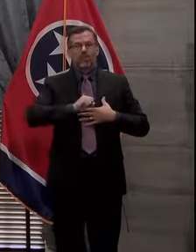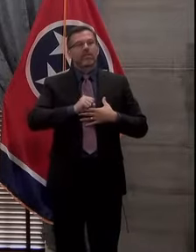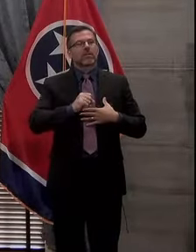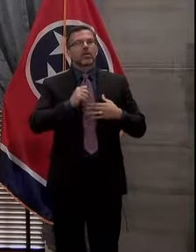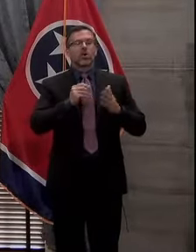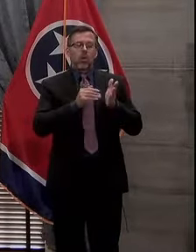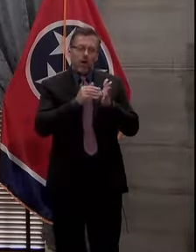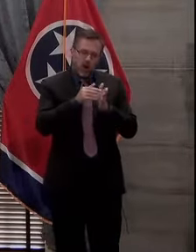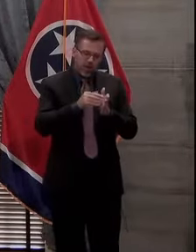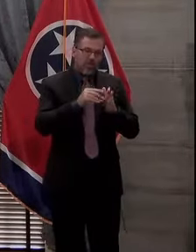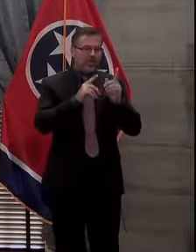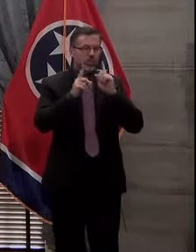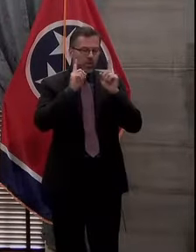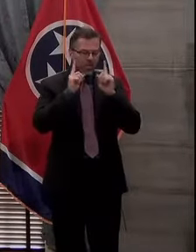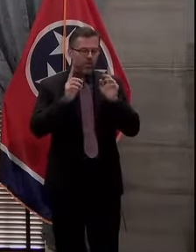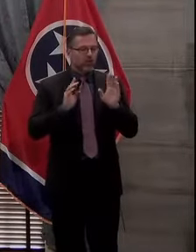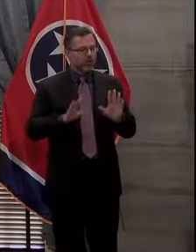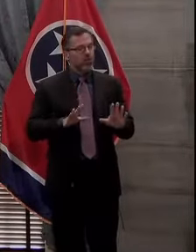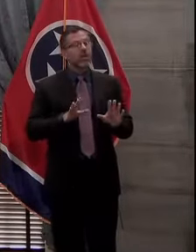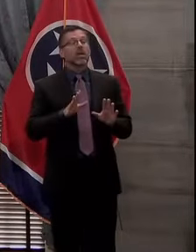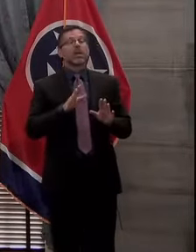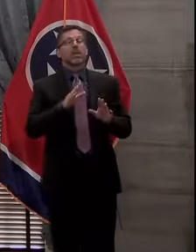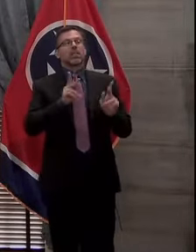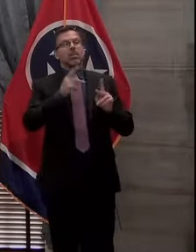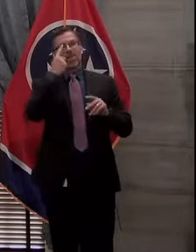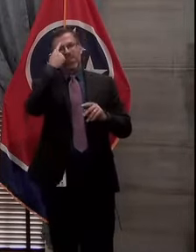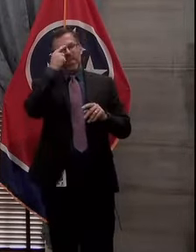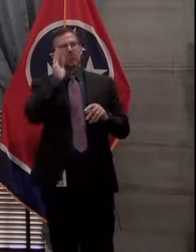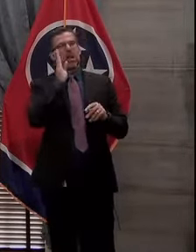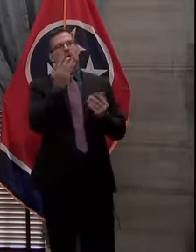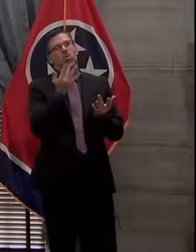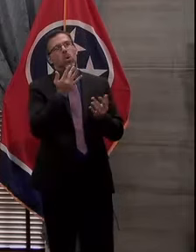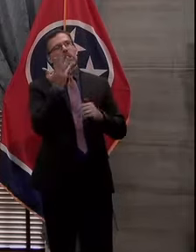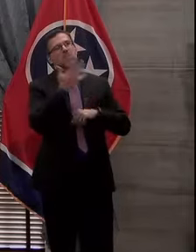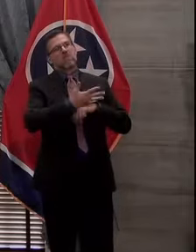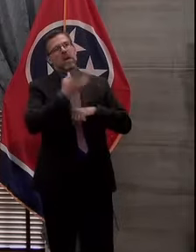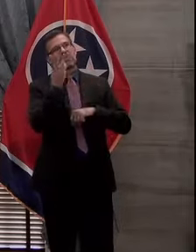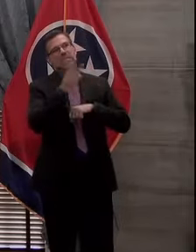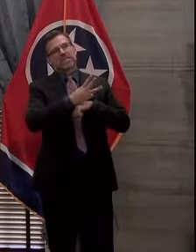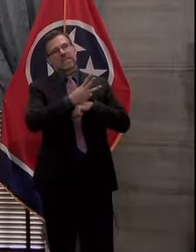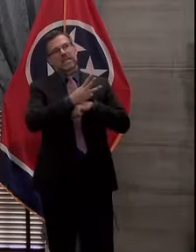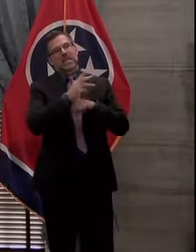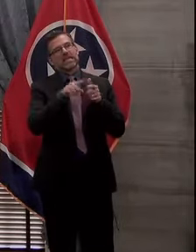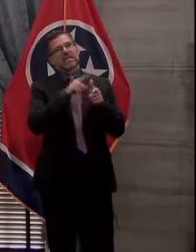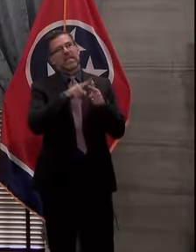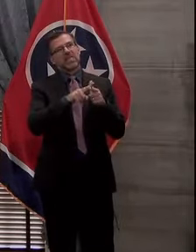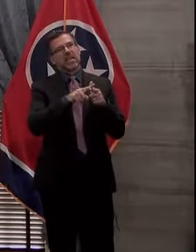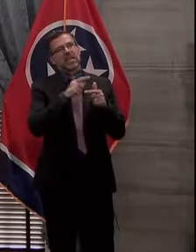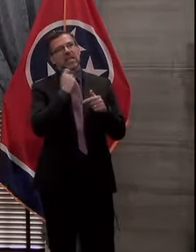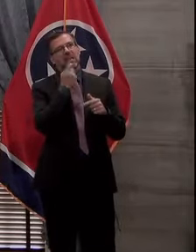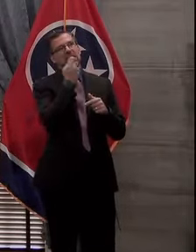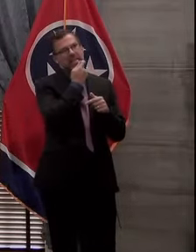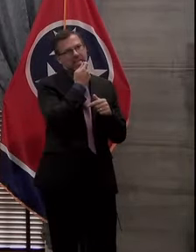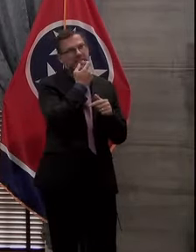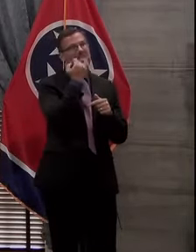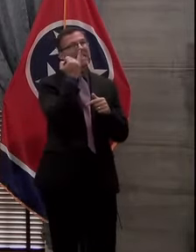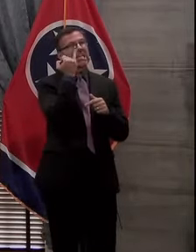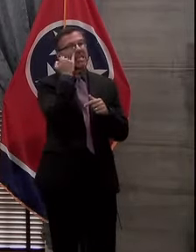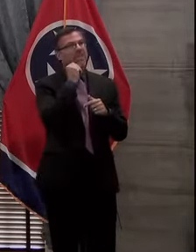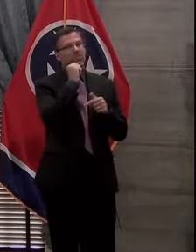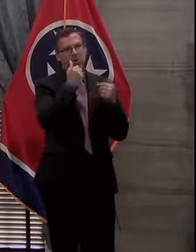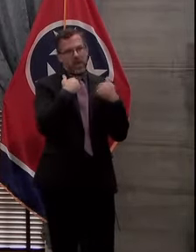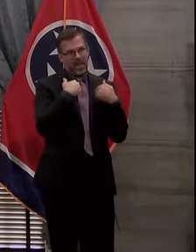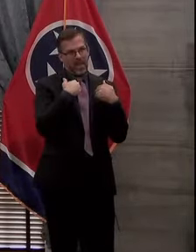response, but the common thought is, well, I'll wait 5 or 6 days, and then I'll get tested, and if I'm negative, I'll go back to work or school or